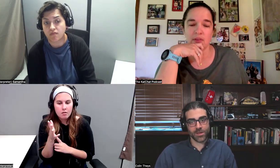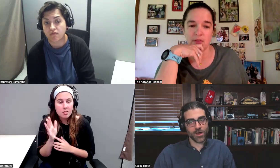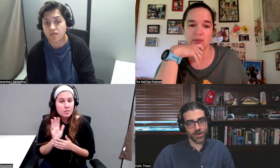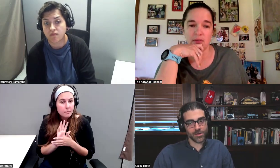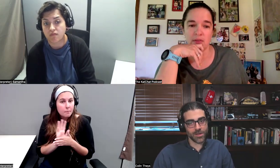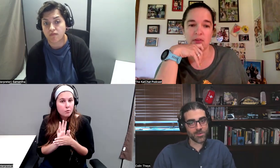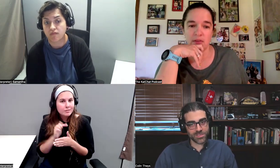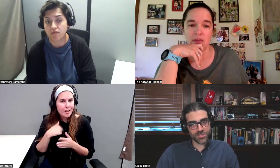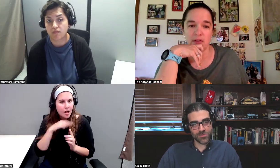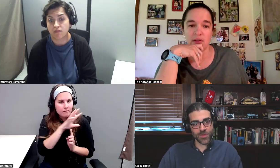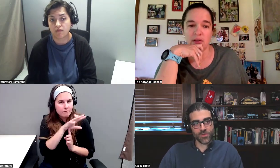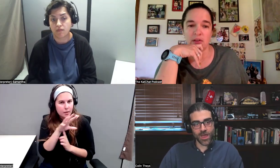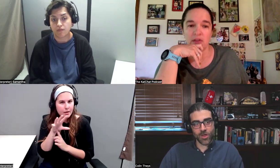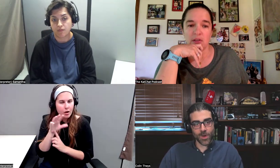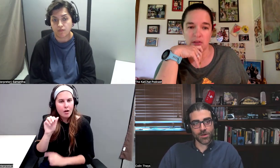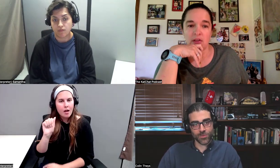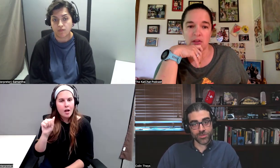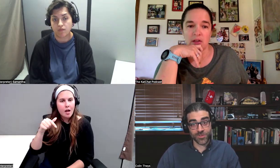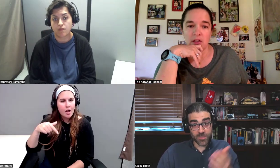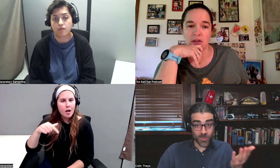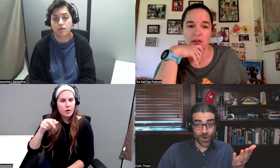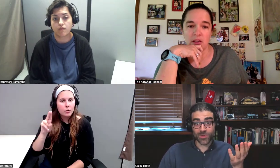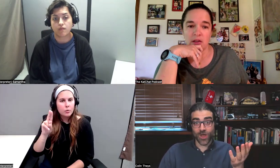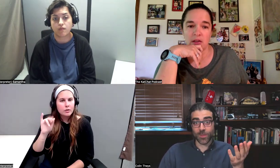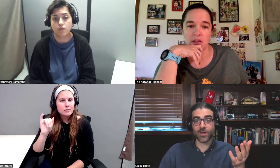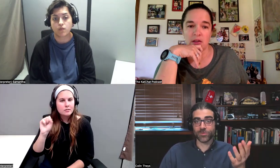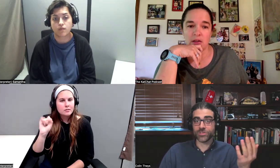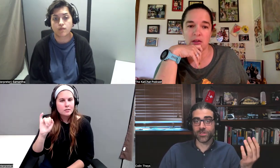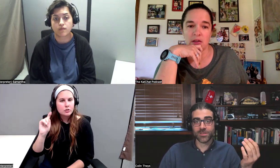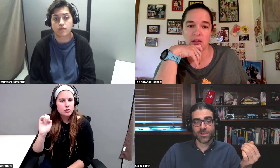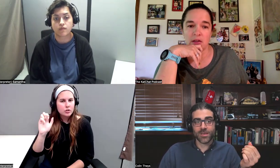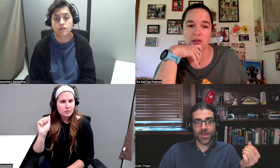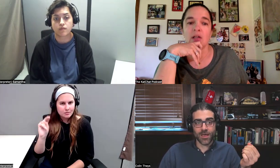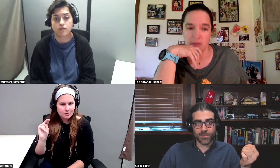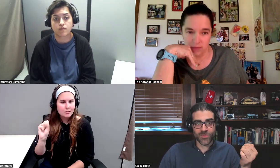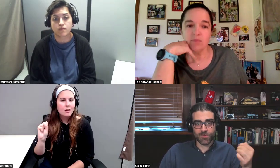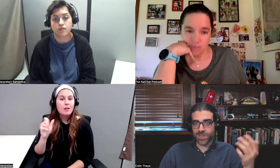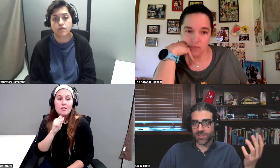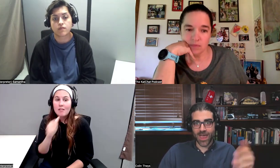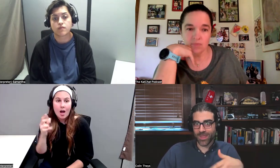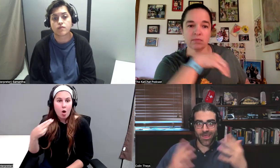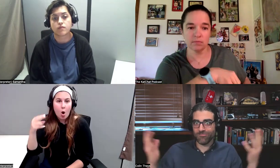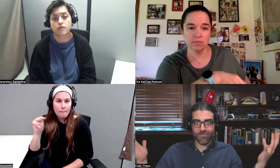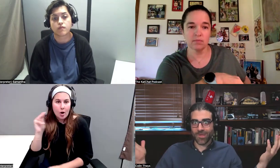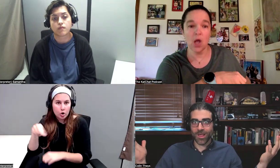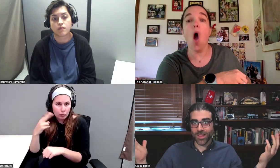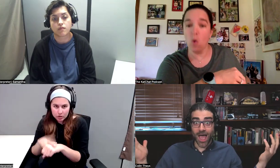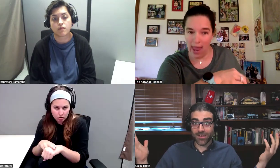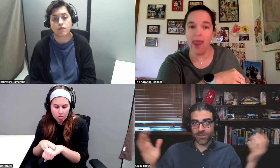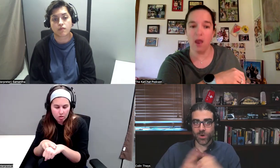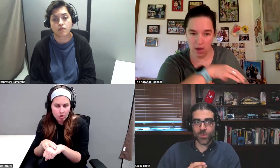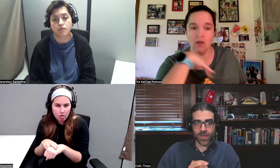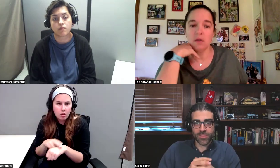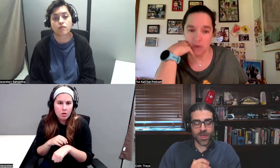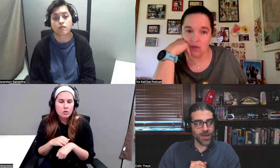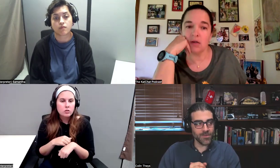doing are acquisitions, right? They're not Hallmark originals. Like Biltmore was a Hallmark original. So when we did that, we had a lot